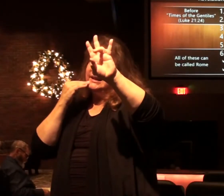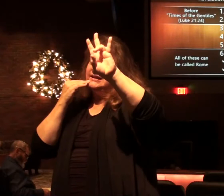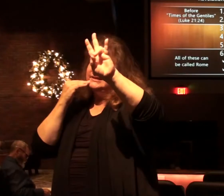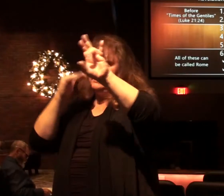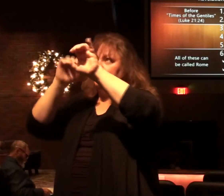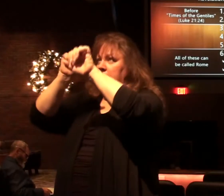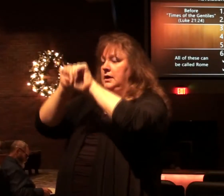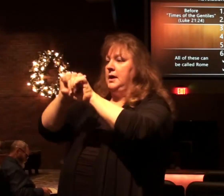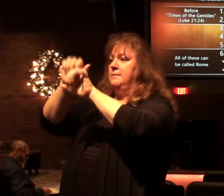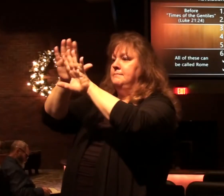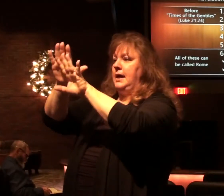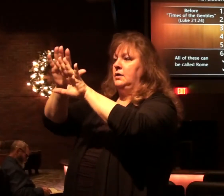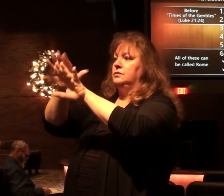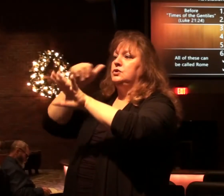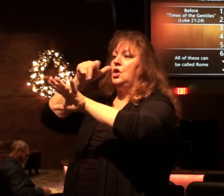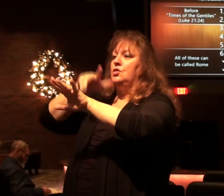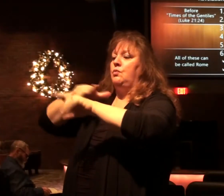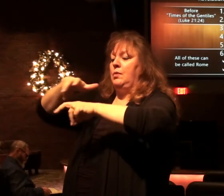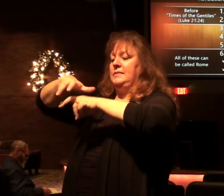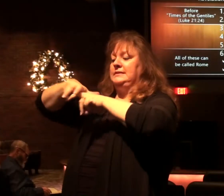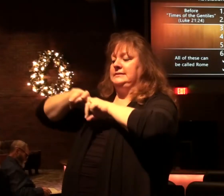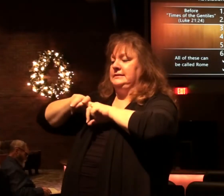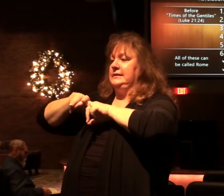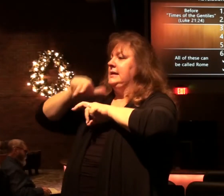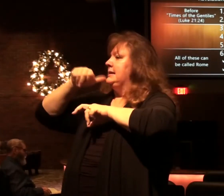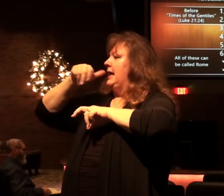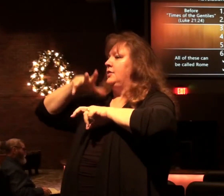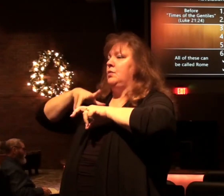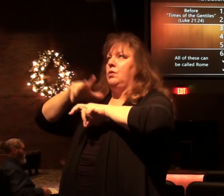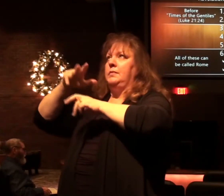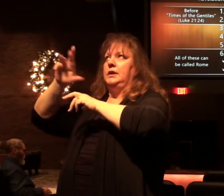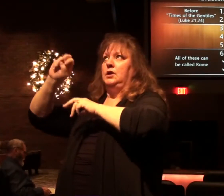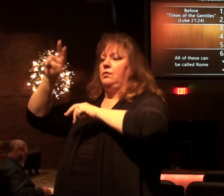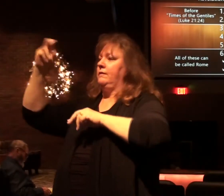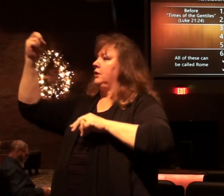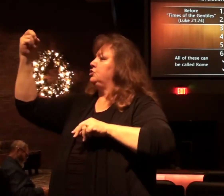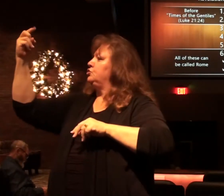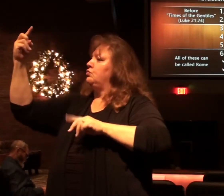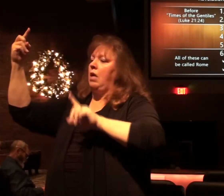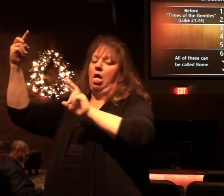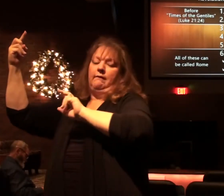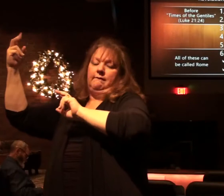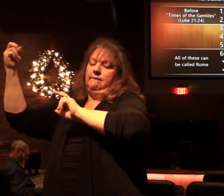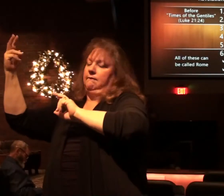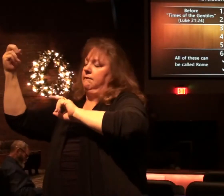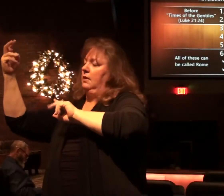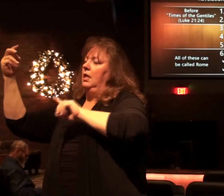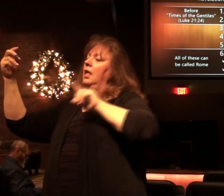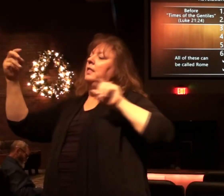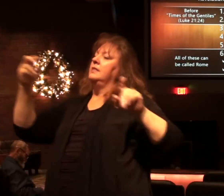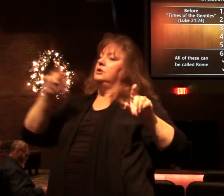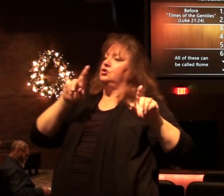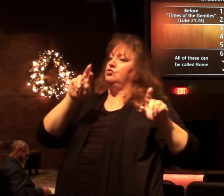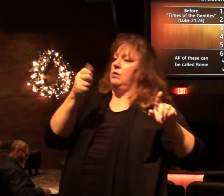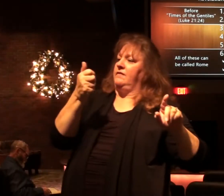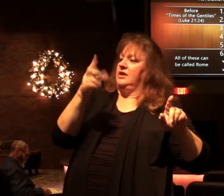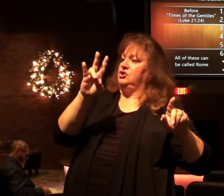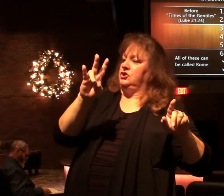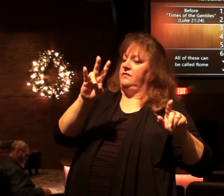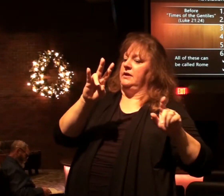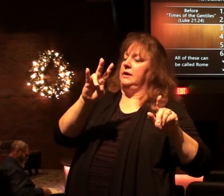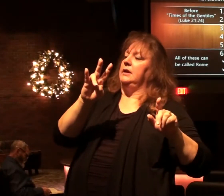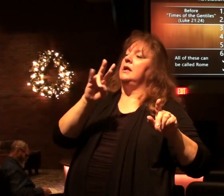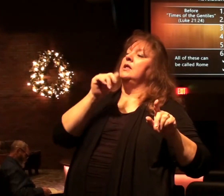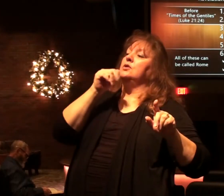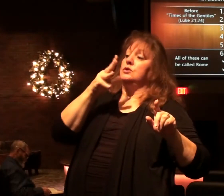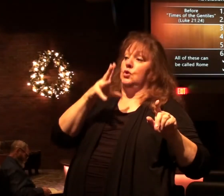mountains on which the woman sits. Now, this is not the woman of chapter 12. This is the woman of Revelation 17 that starts